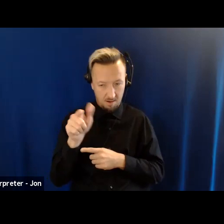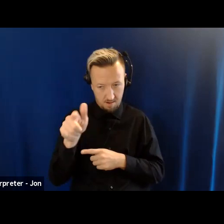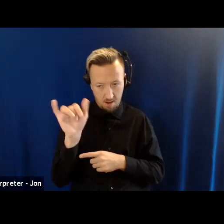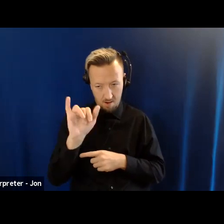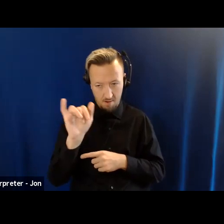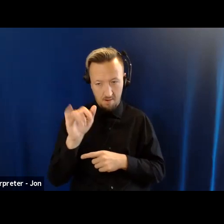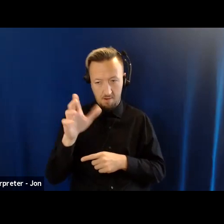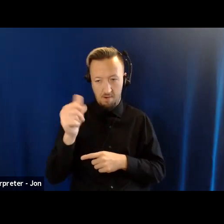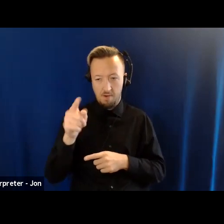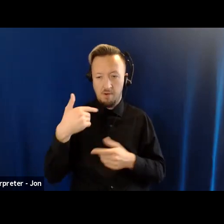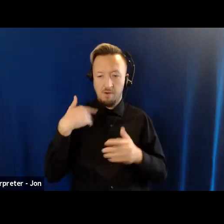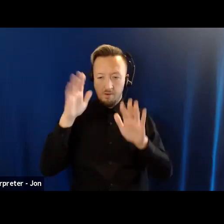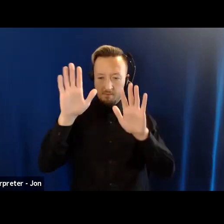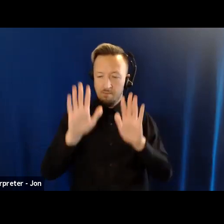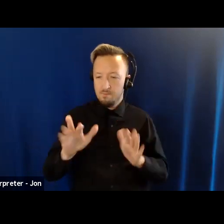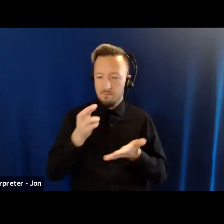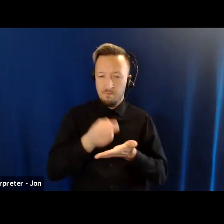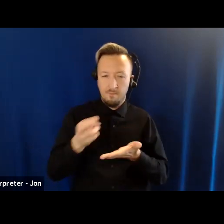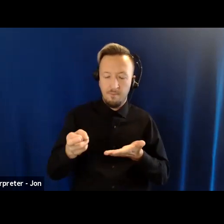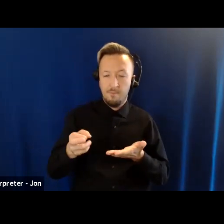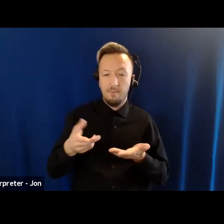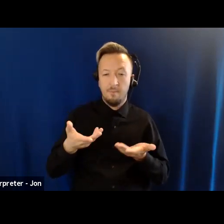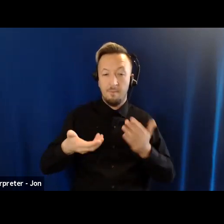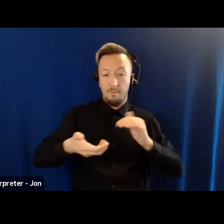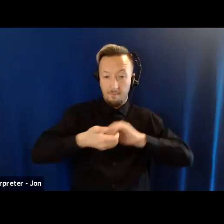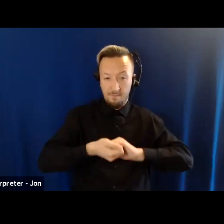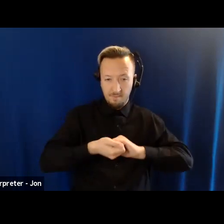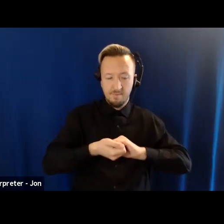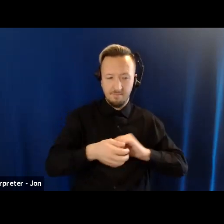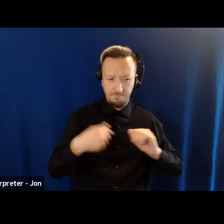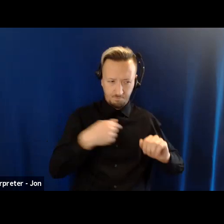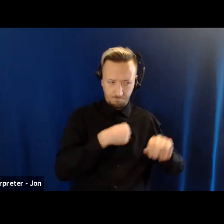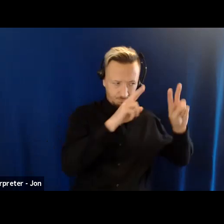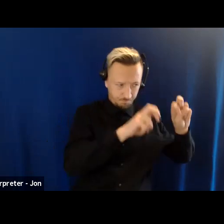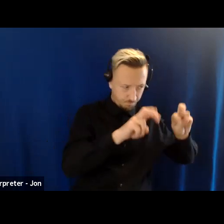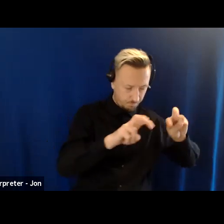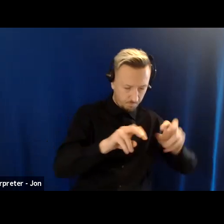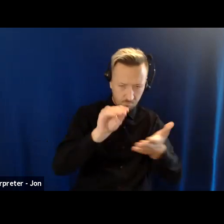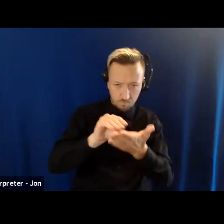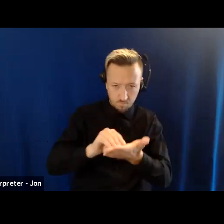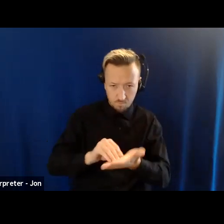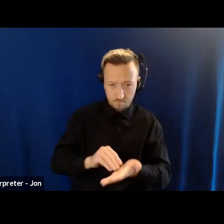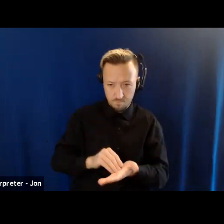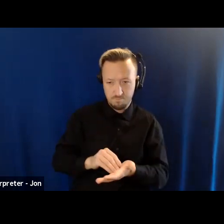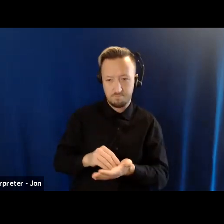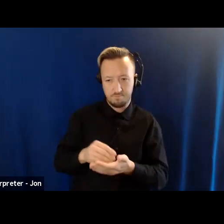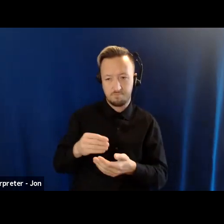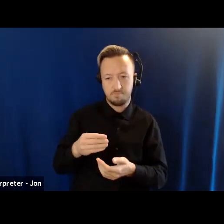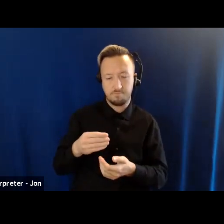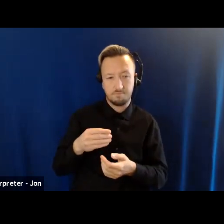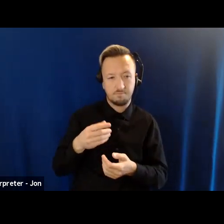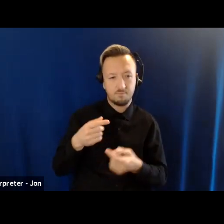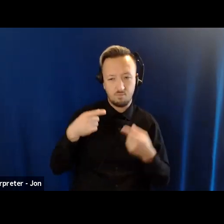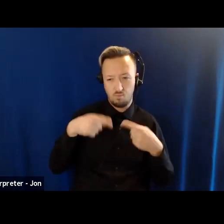the chat on some great resources that the partnership has been cataloging during this pandemic from, by, and